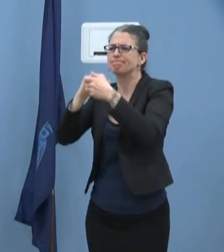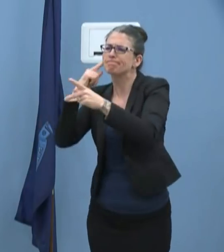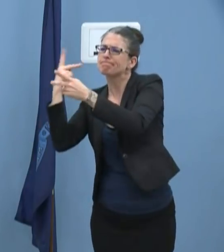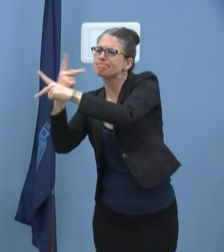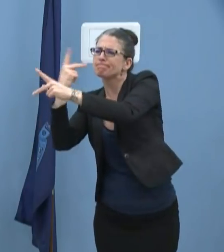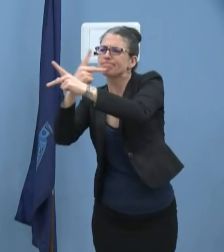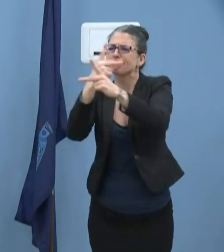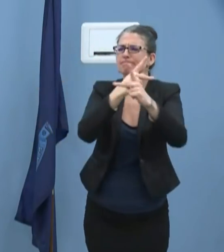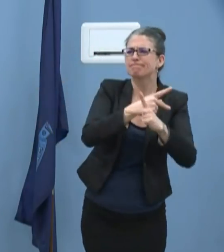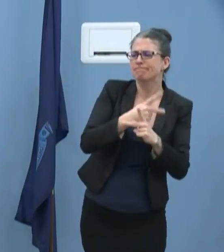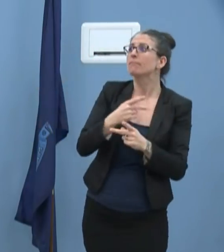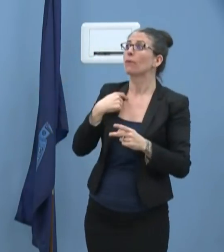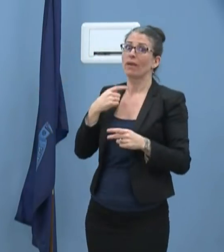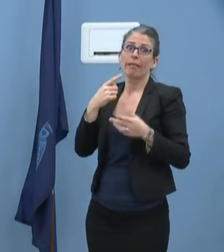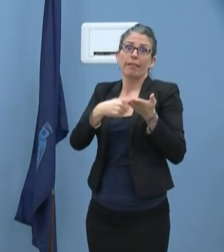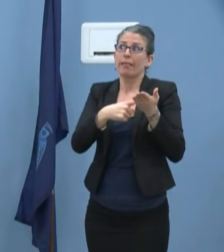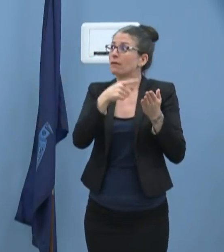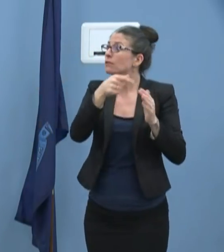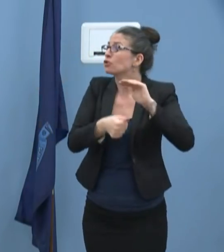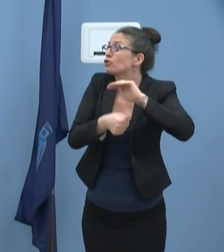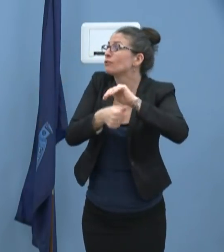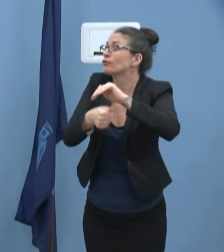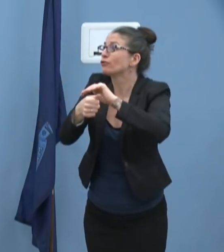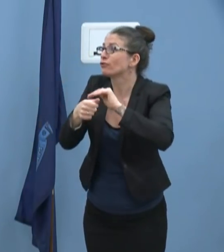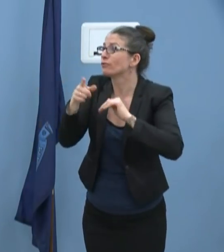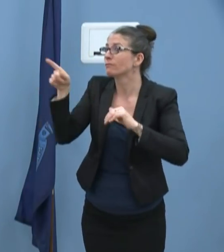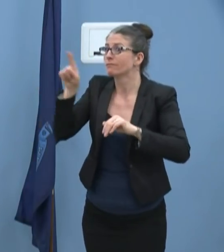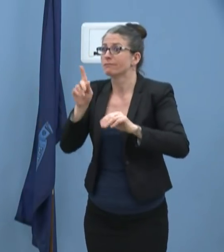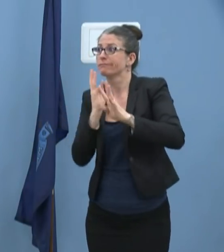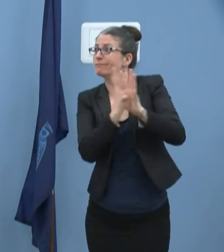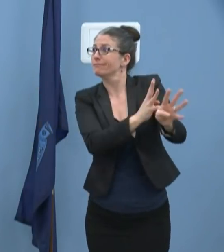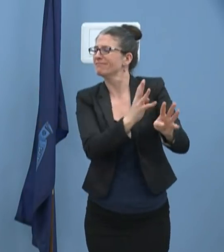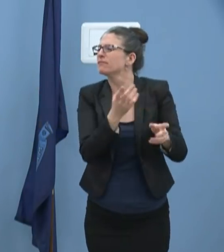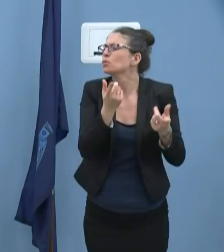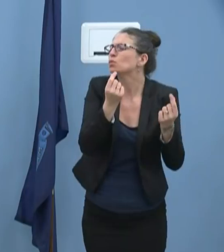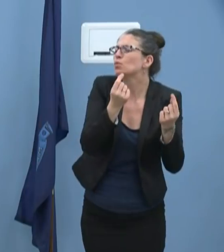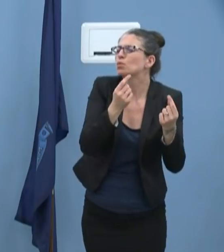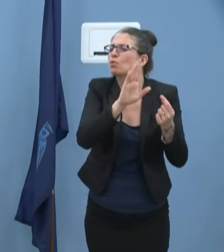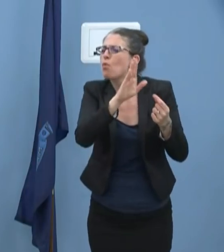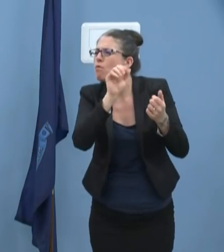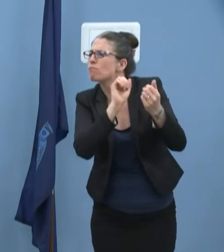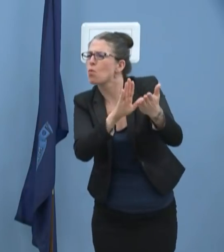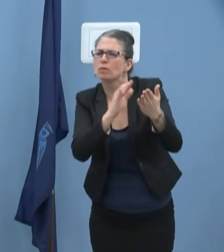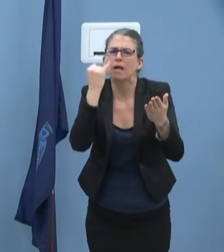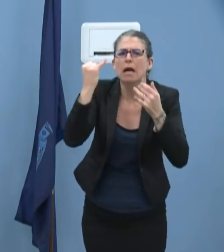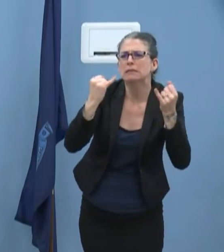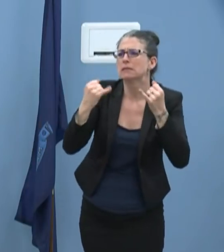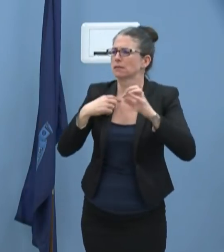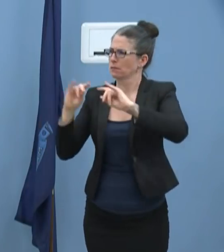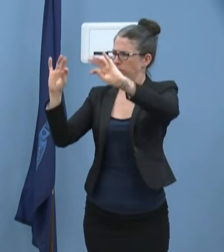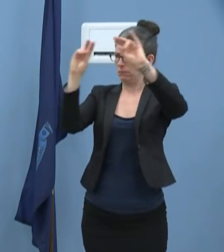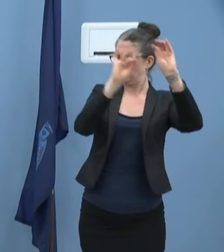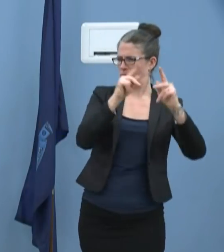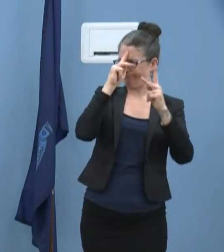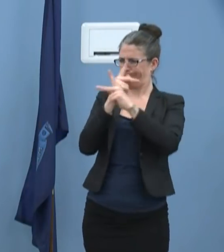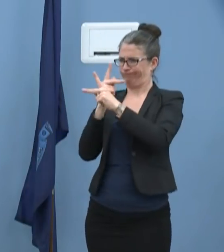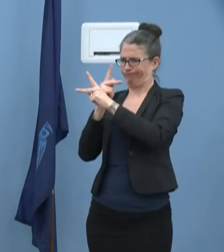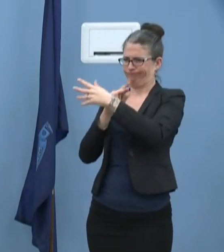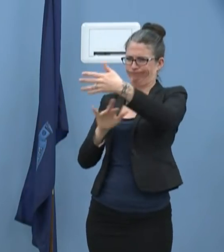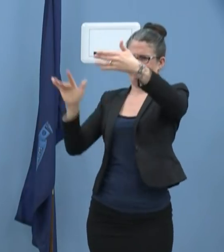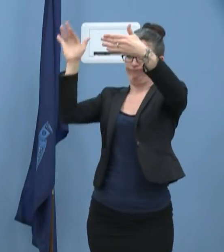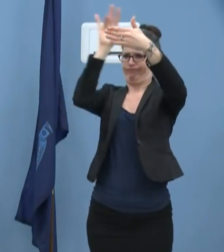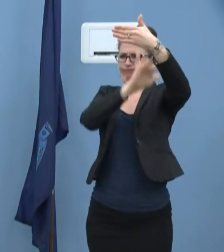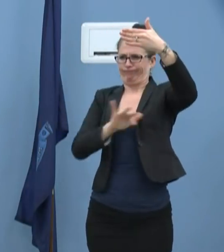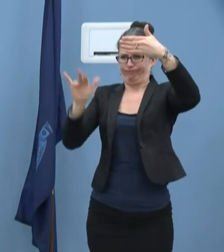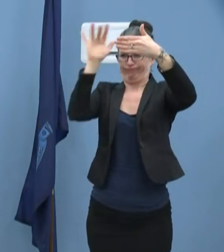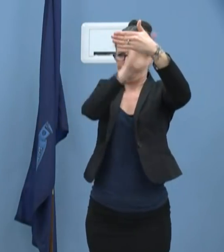try to find pragmatic solutions that are public-privately done to ensure homeless people, like other residents of Maine,